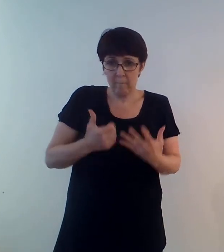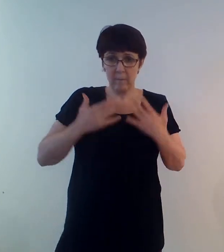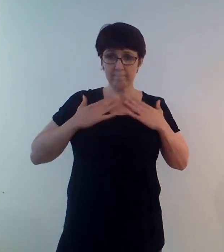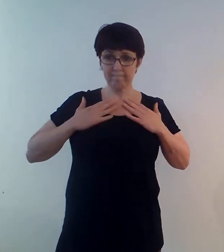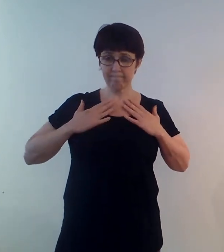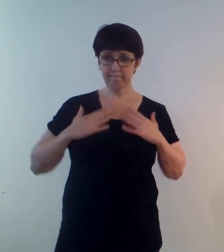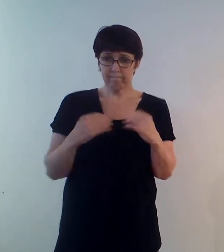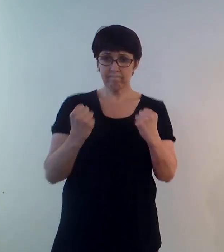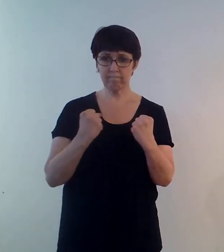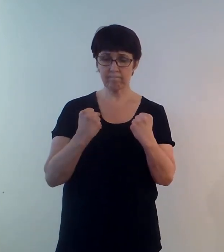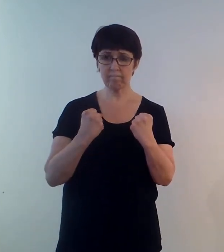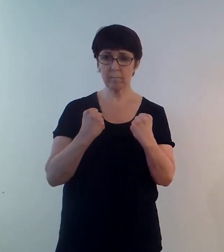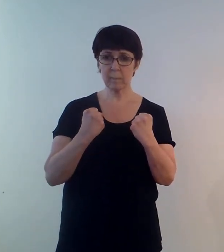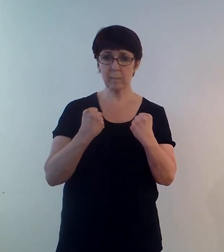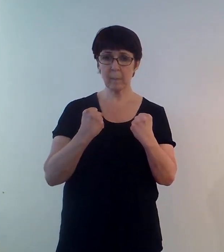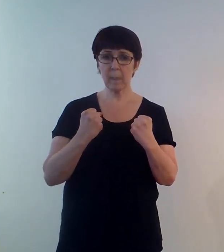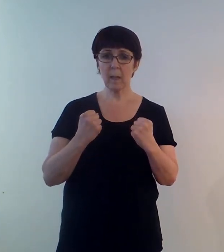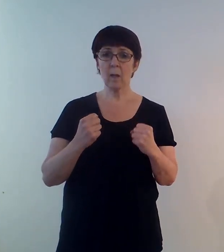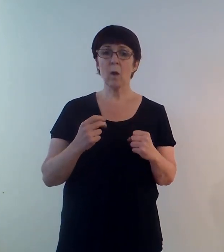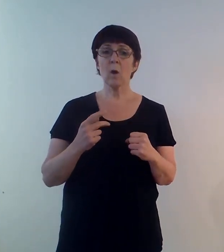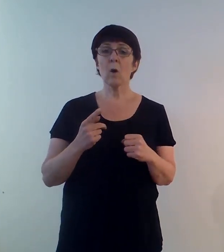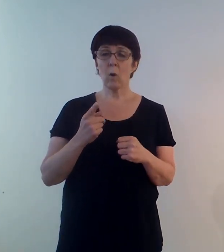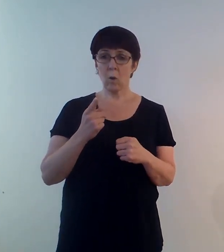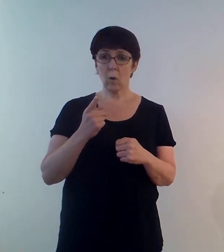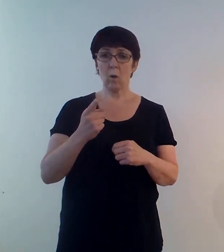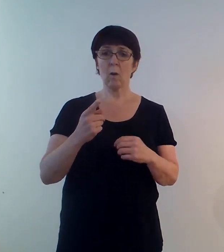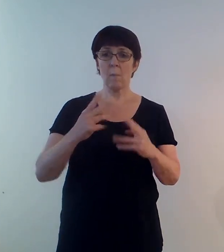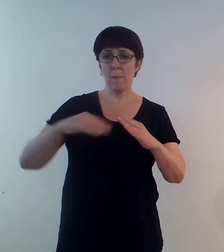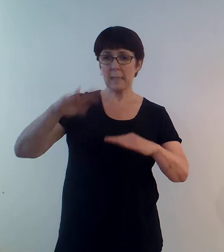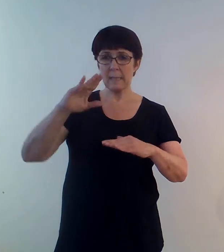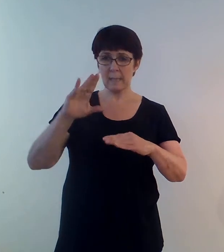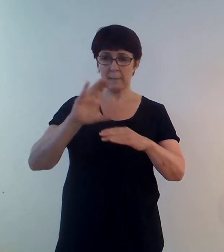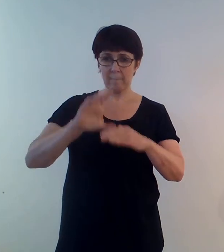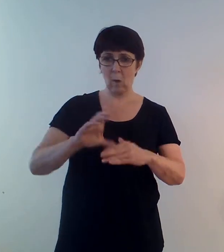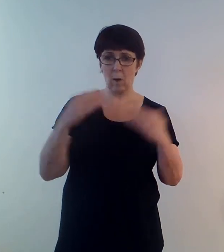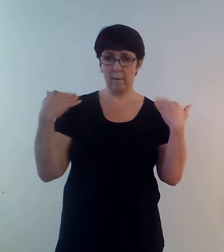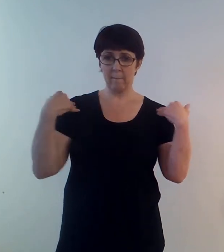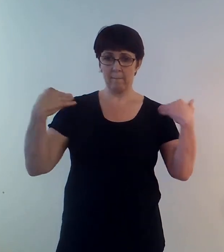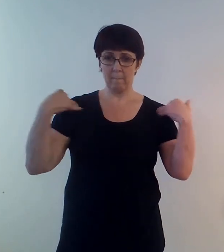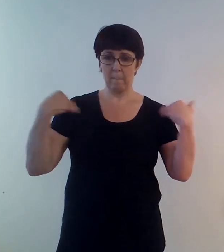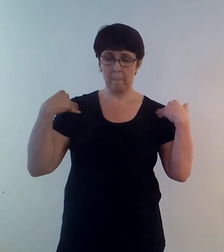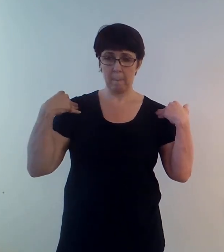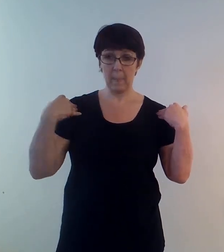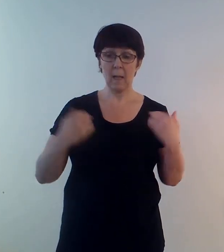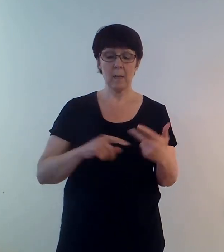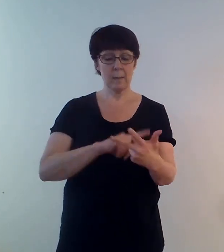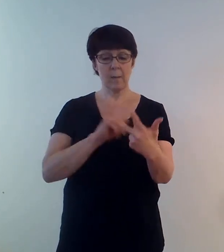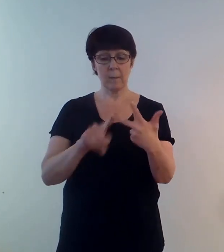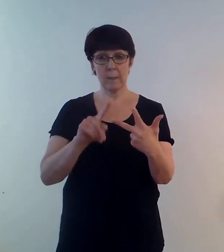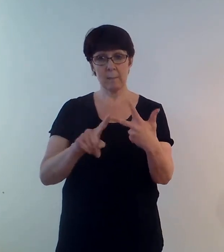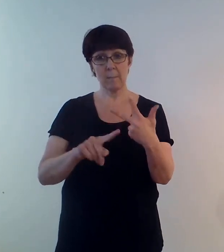all the weight on top of the hands that's going to be firing the shoulders. Next, very simple, we're just going to be doing the plank. I'm sure you've all done a plank